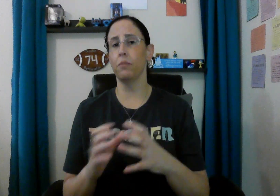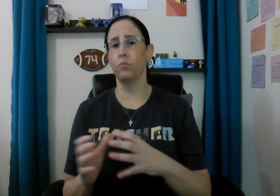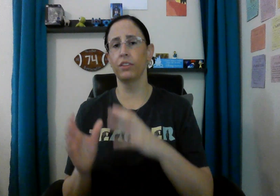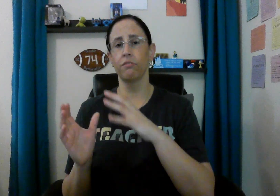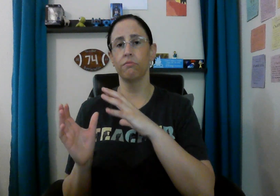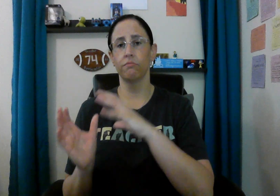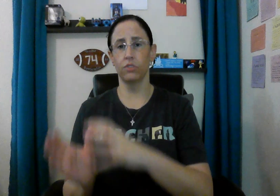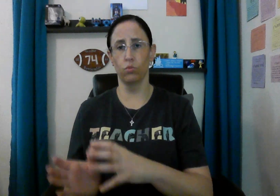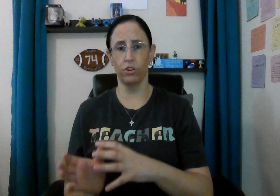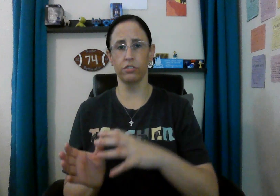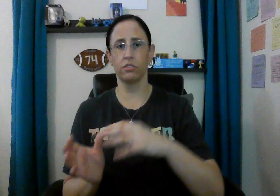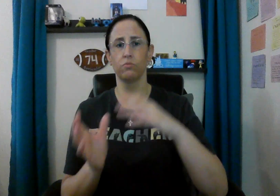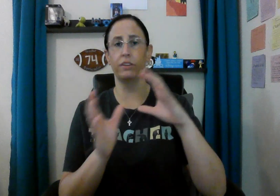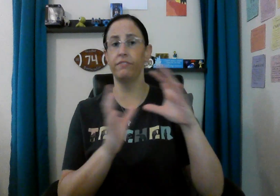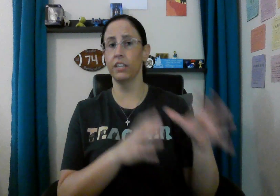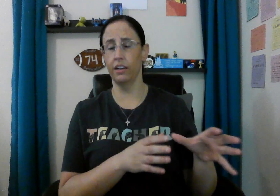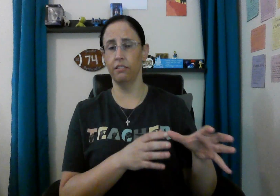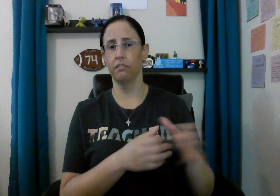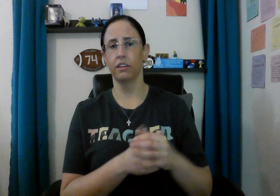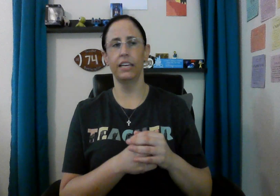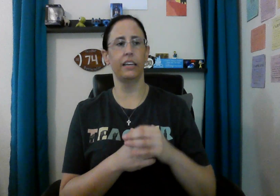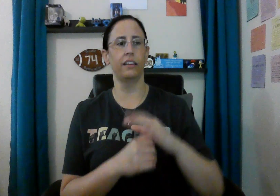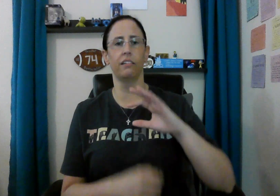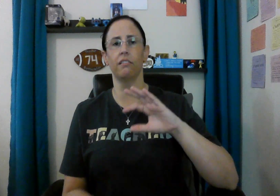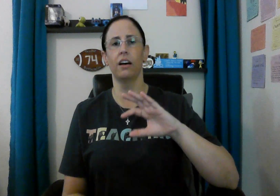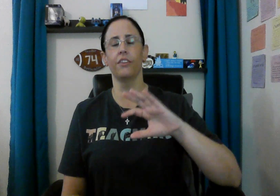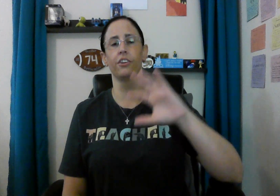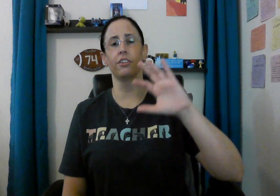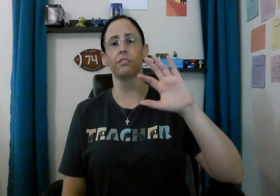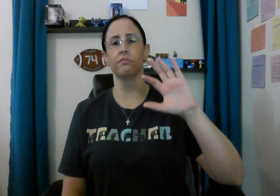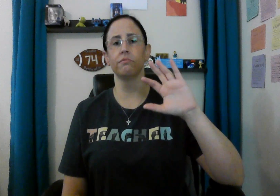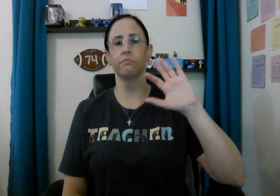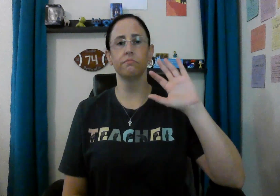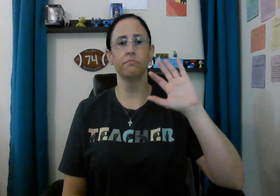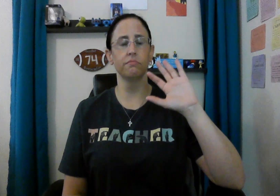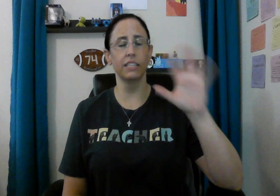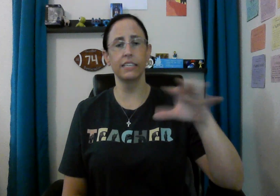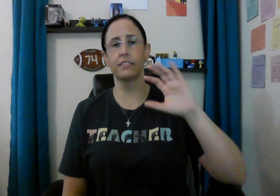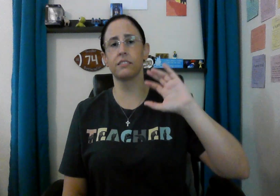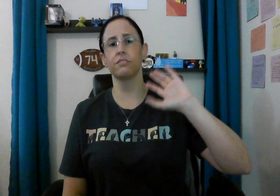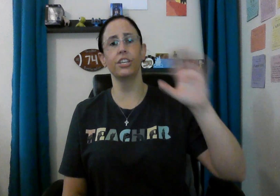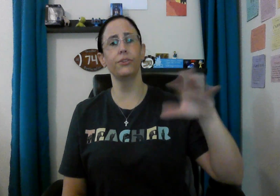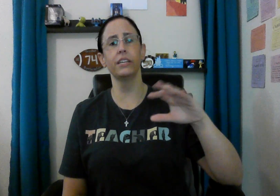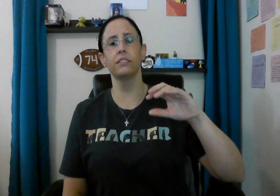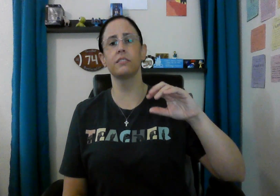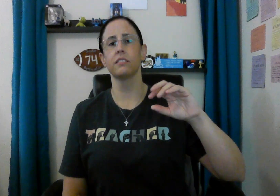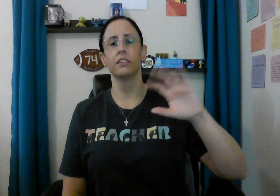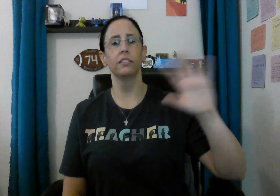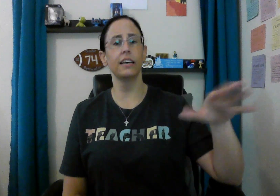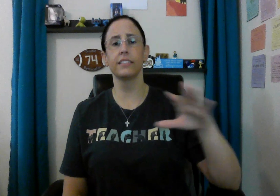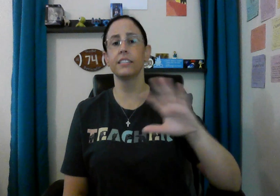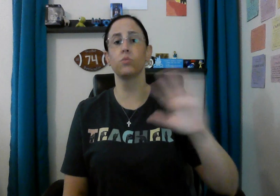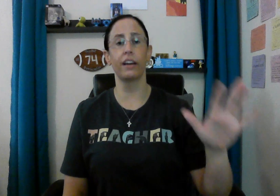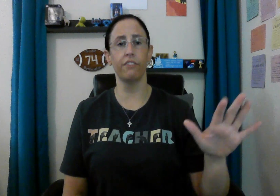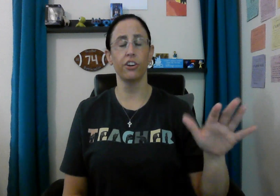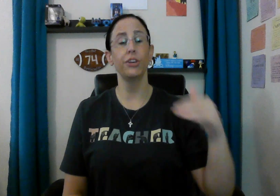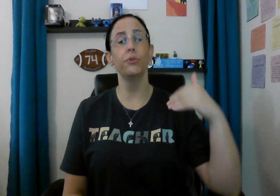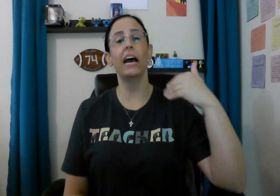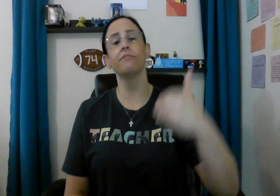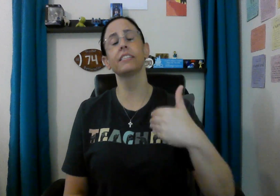with the words we've done in other lists, units, lessons, whatever. You have to keep